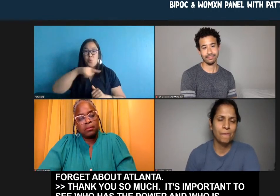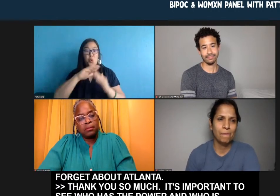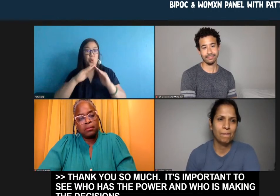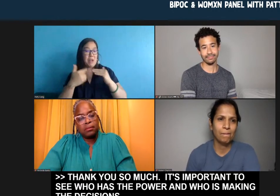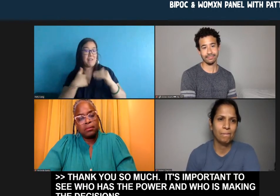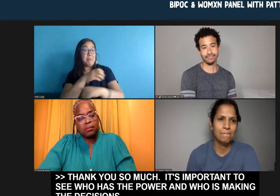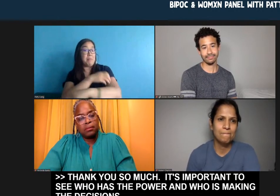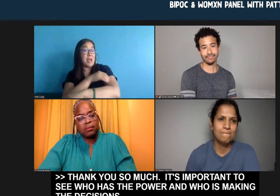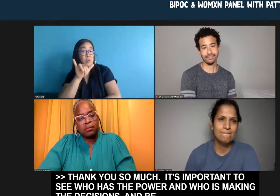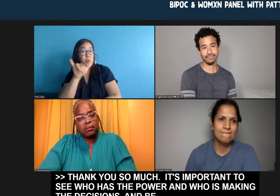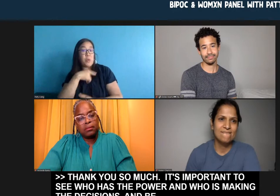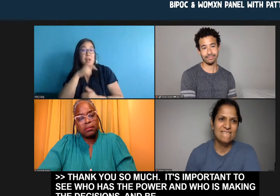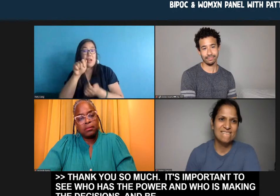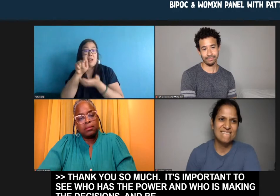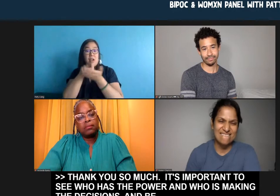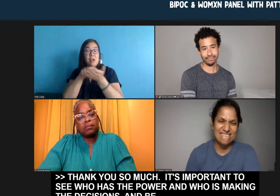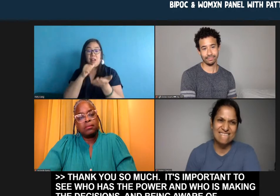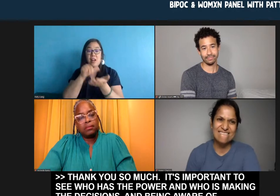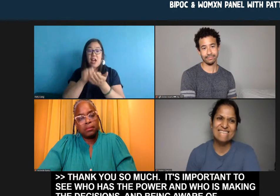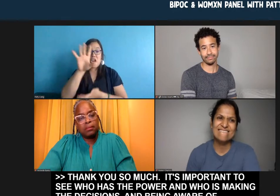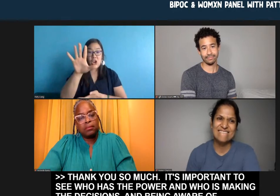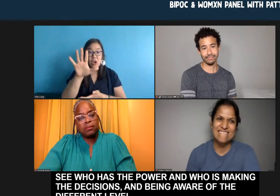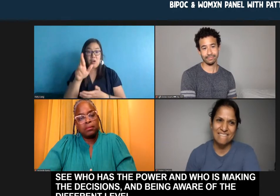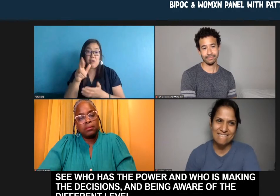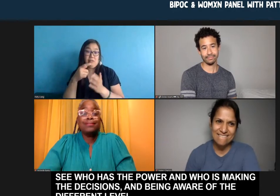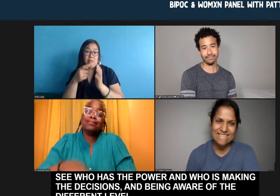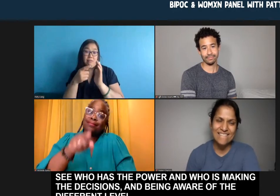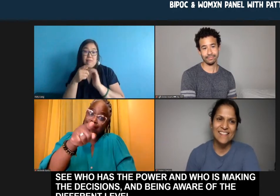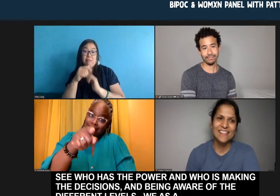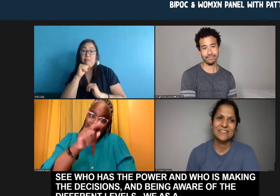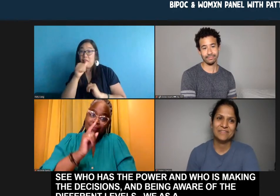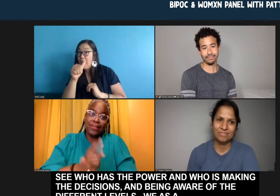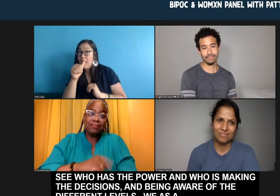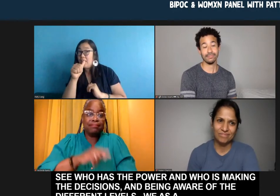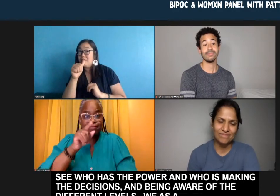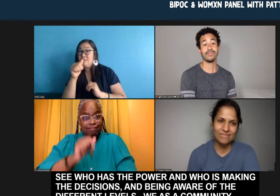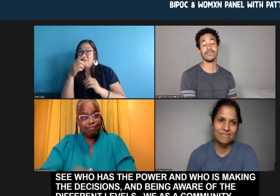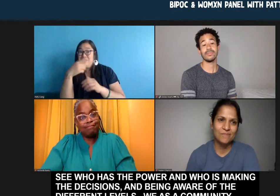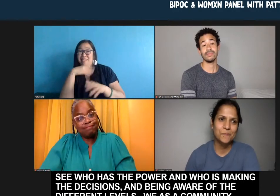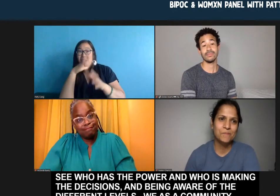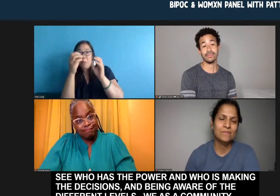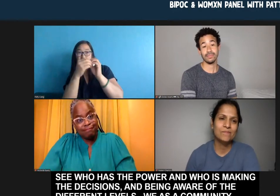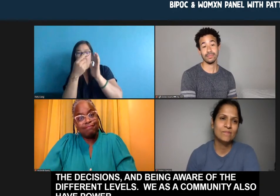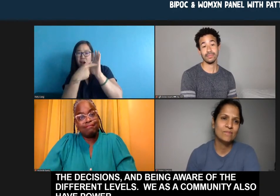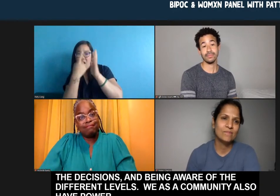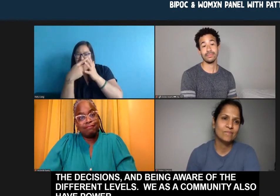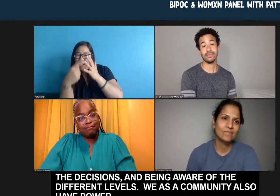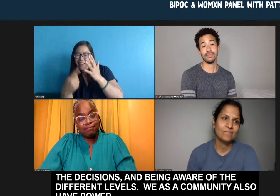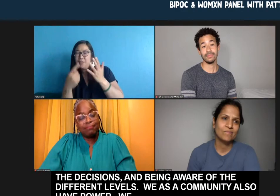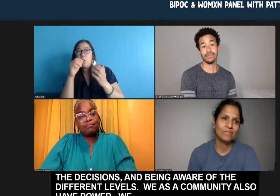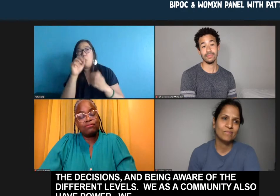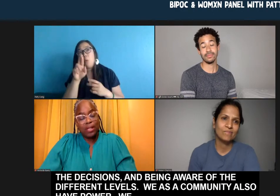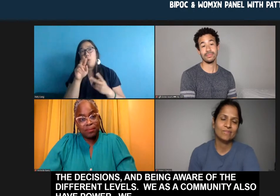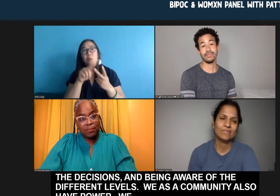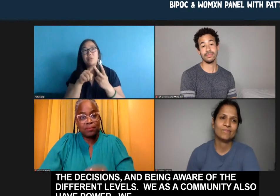And we as a community also have power. And we can send letters and write, and we need to be active again